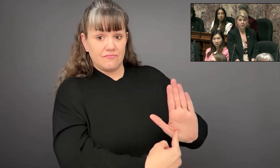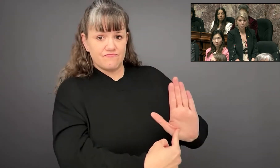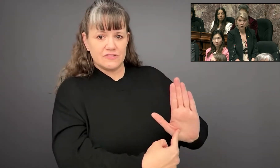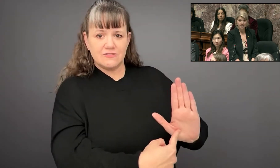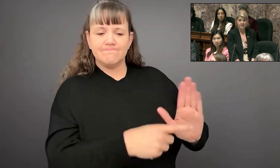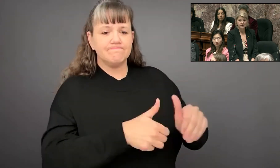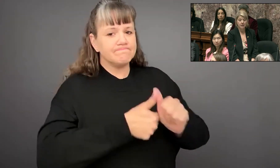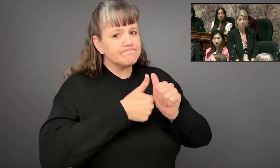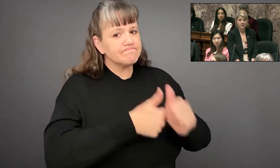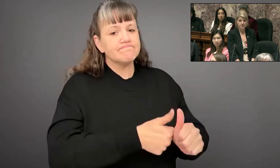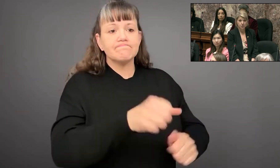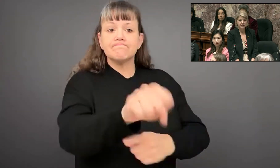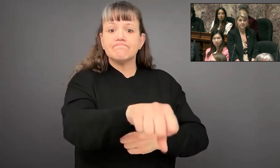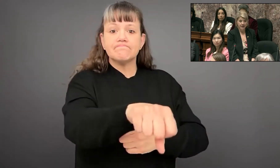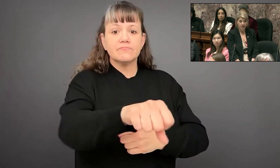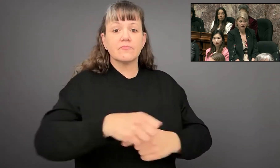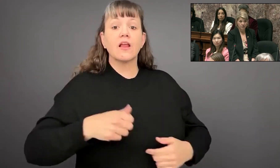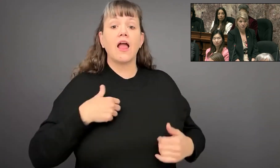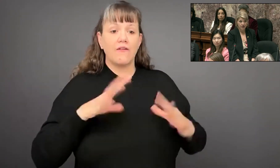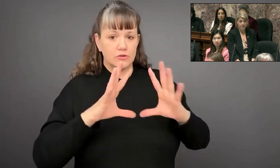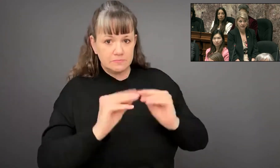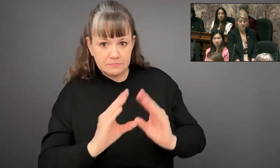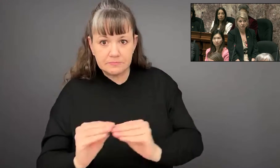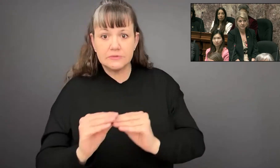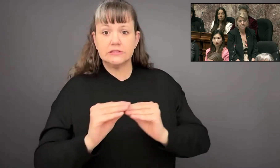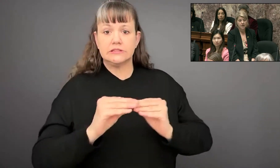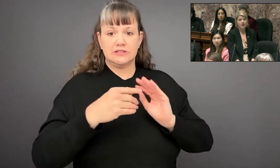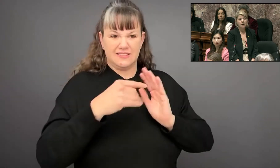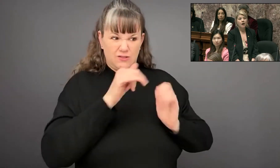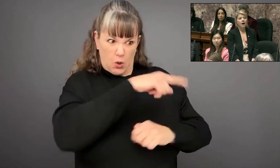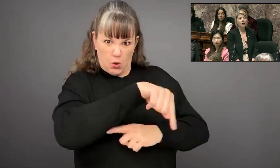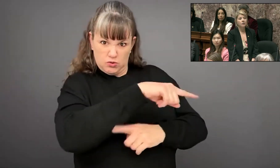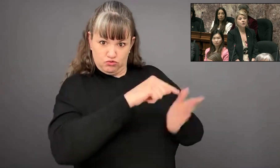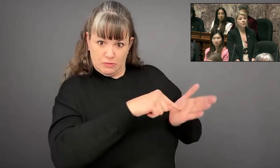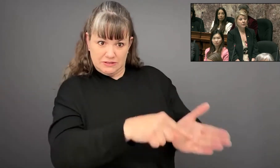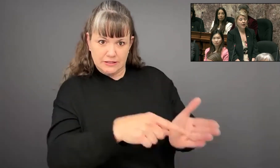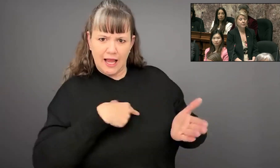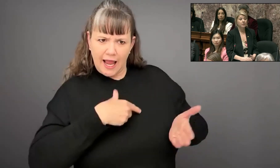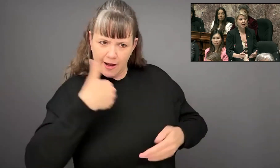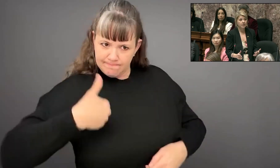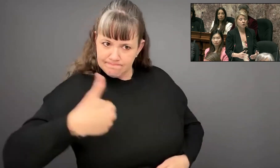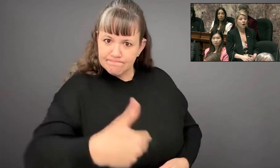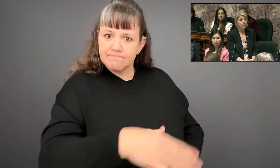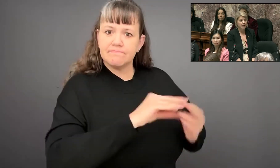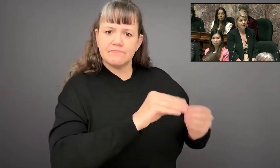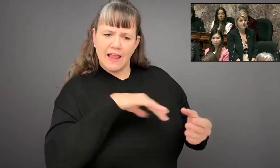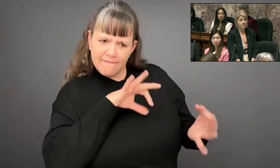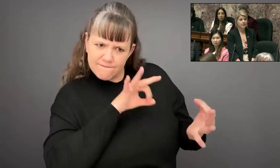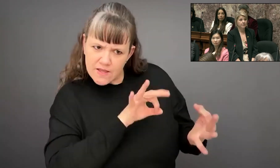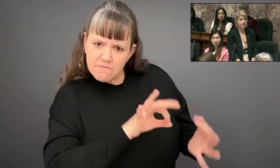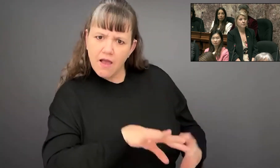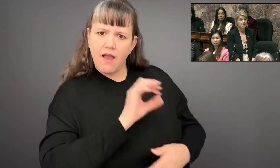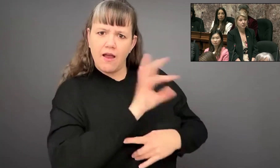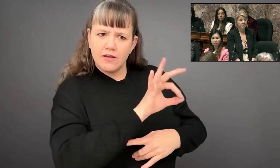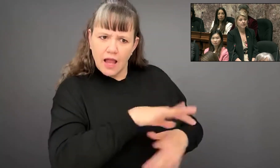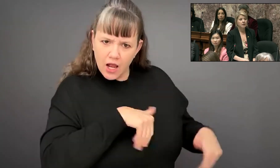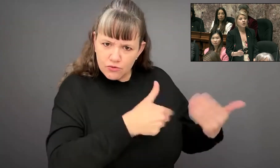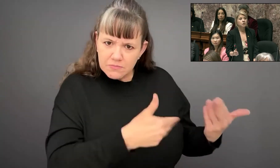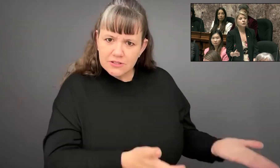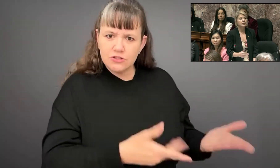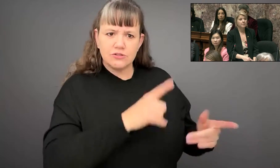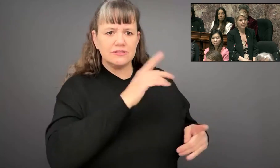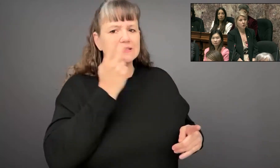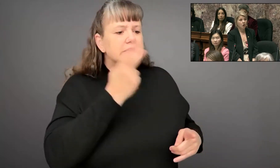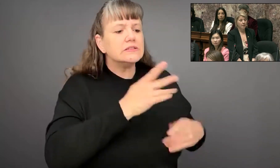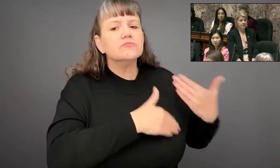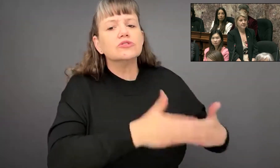about the progress that our ministry is making on those recommendations. I also have provided comprehensive information